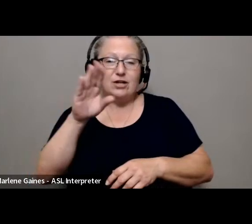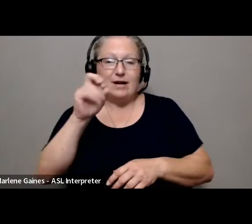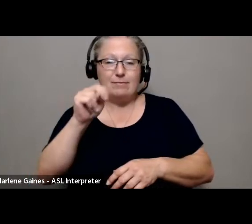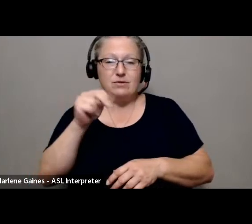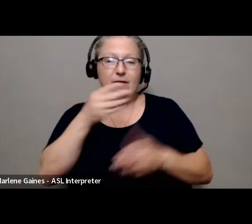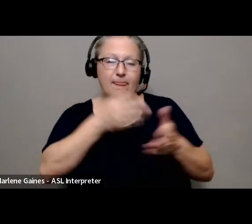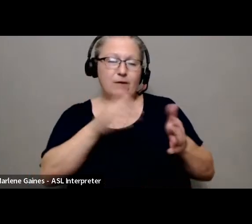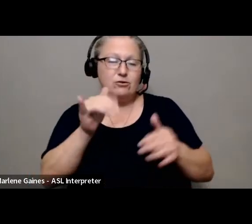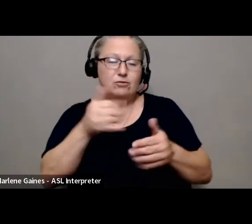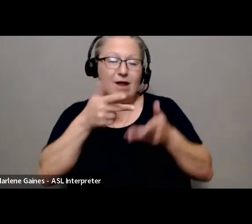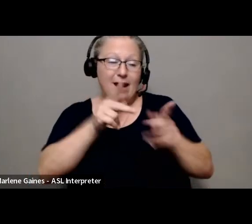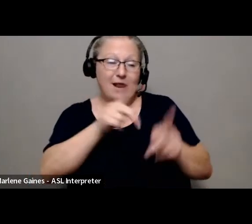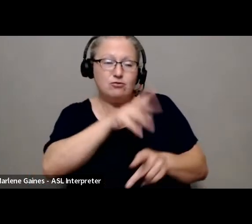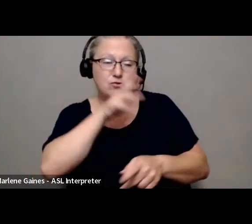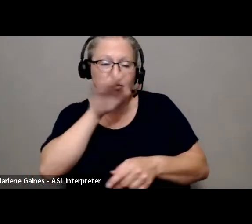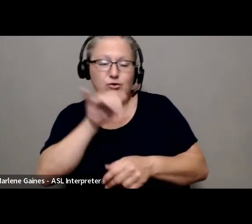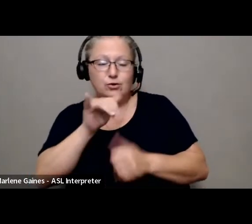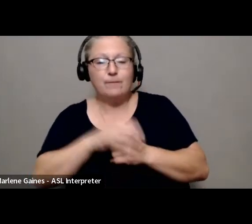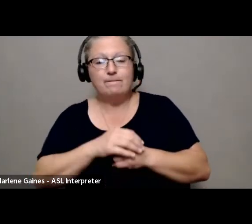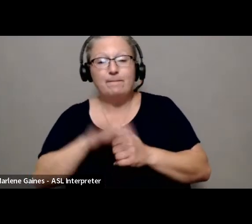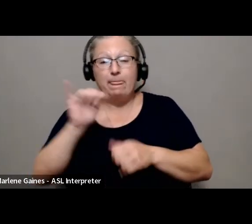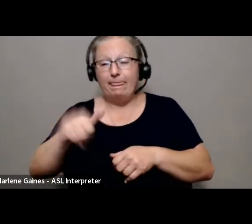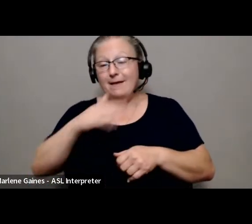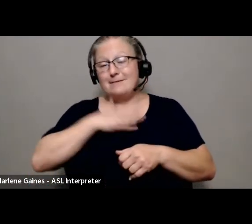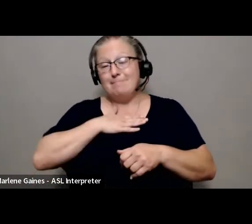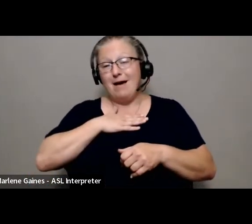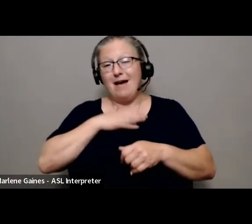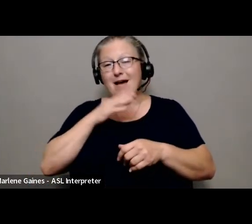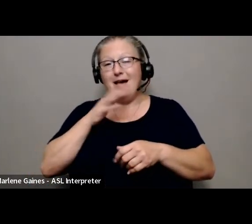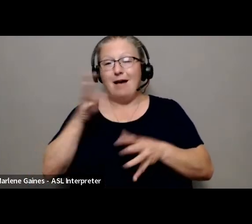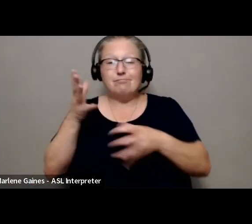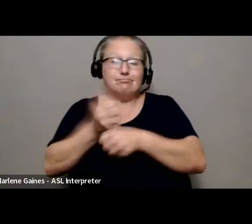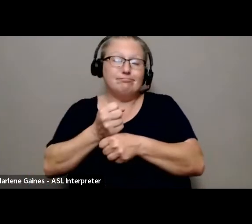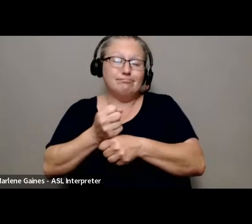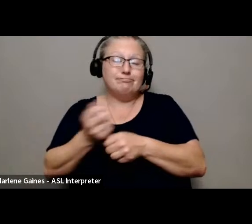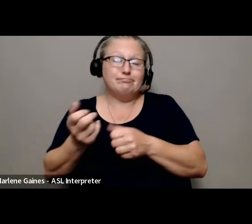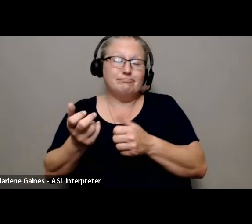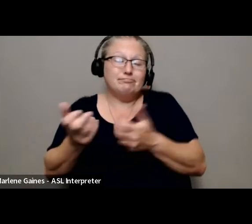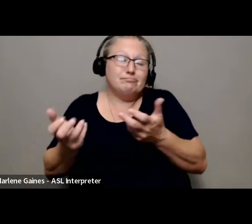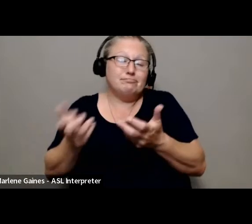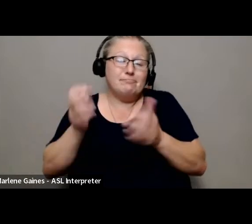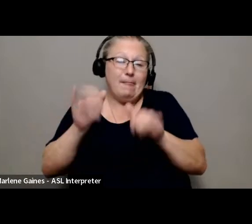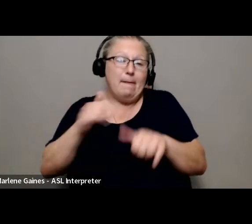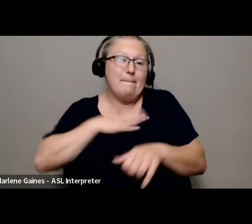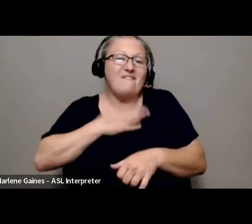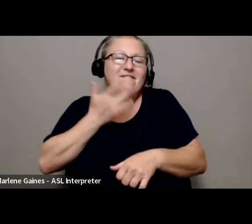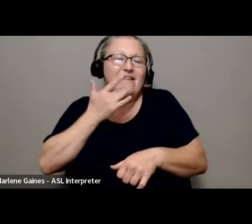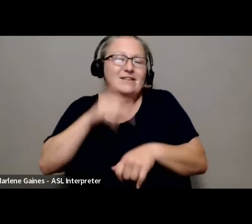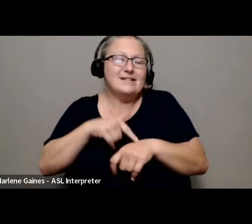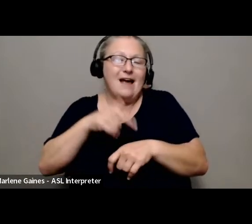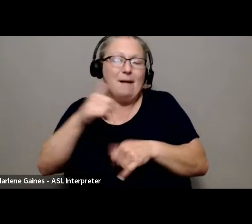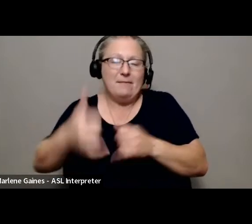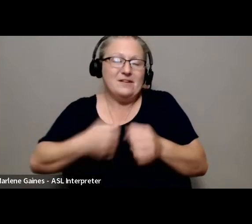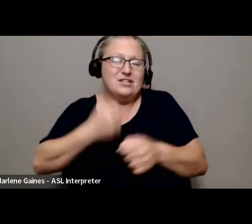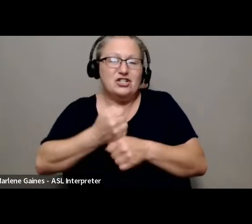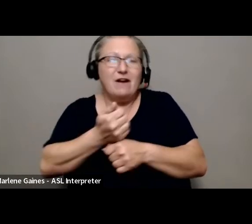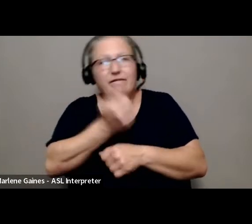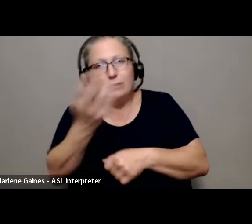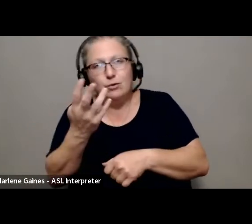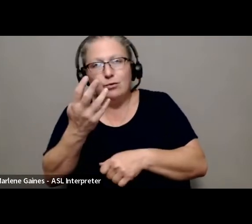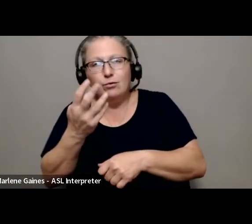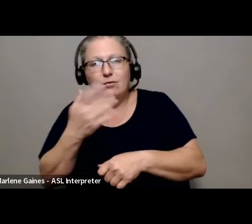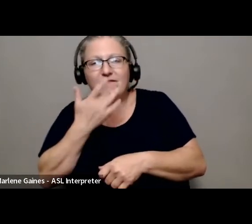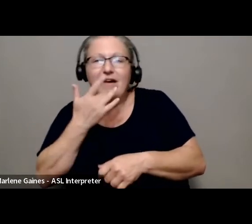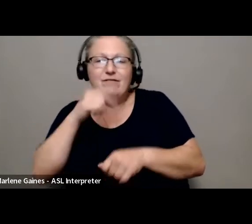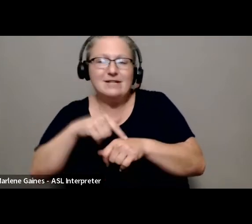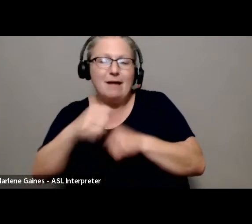there, so I'll let you speak to that as well. So that's my, just to recap, this is one of my favorite times of the year. There's several favorite times of the year